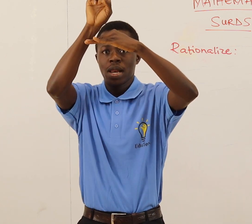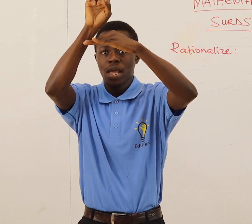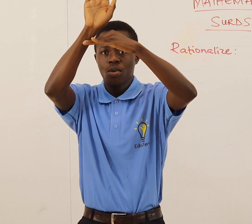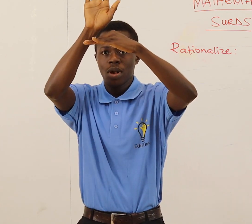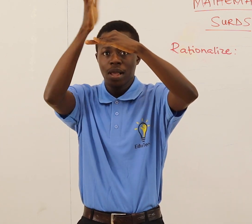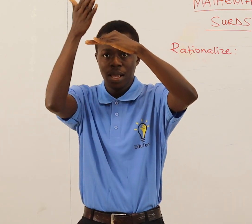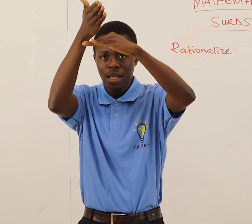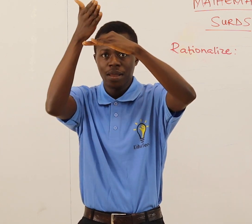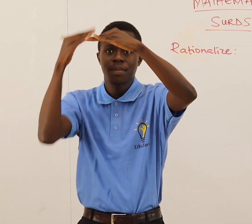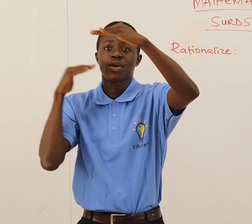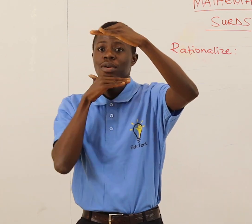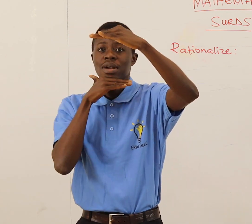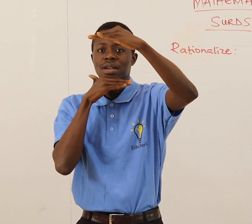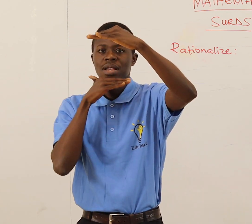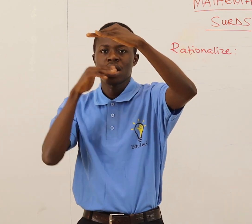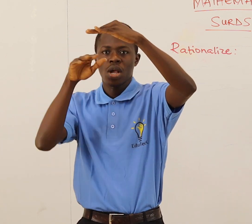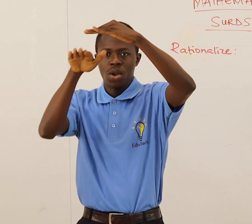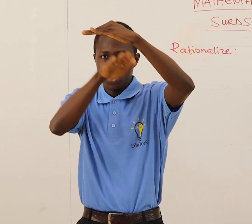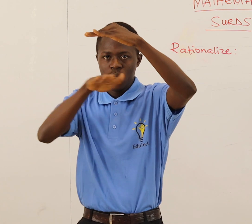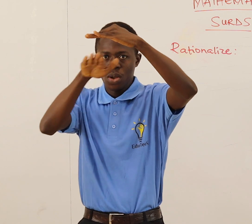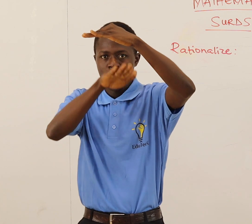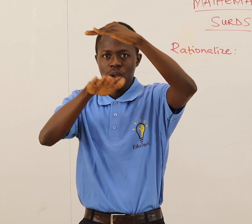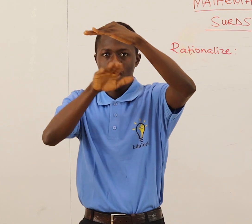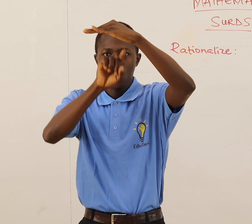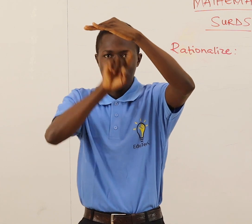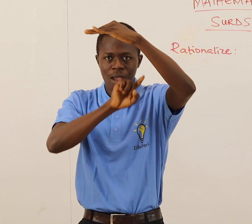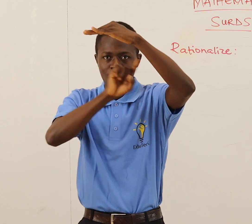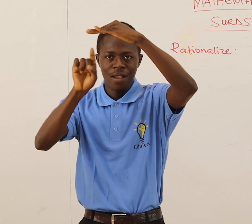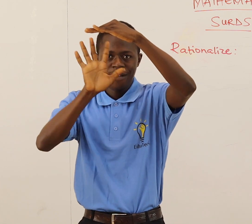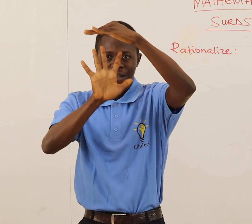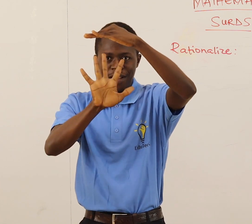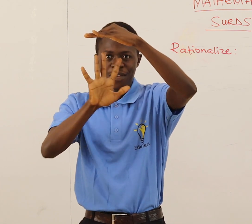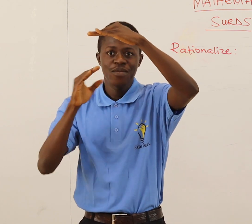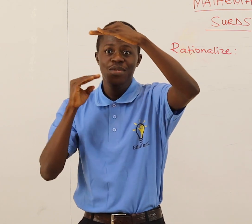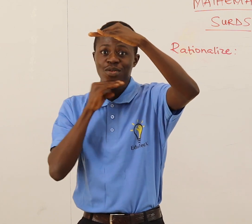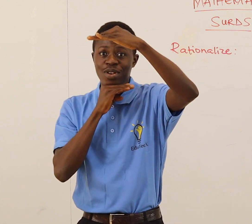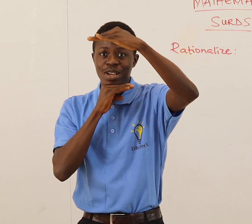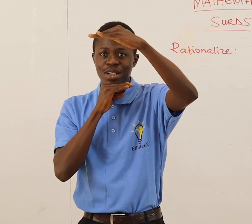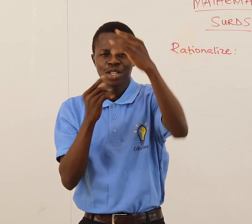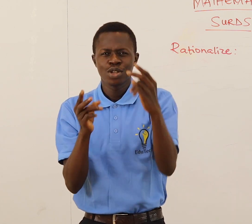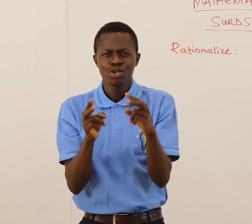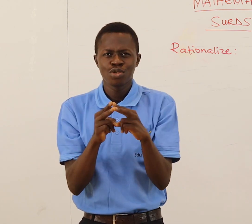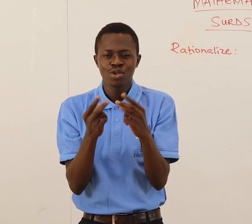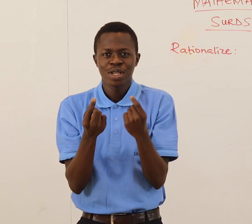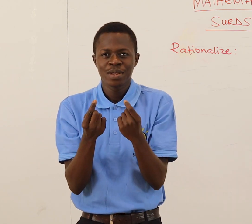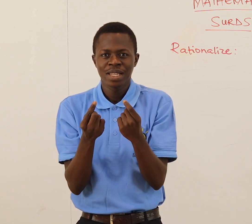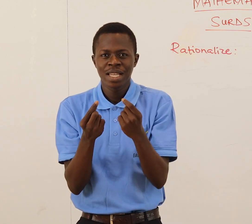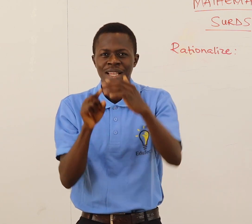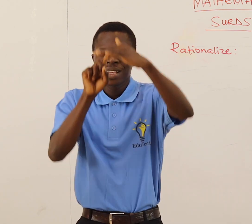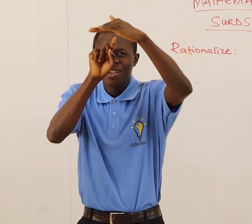you see that with the surd we have the numerator and then we also have the denominator. The numerator is